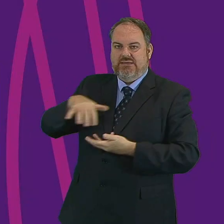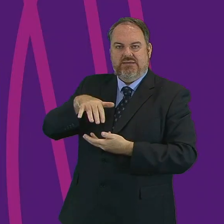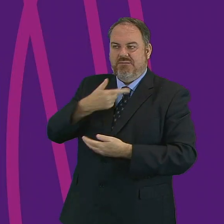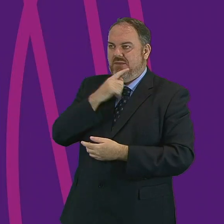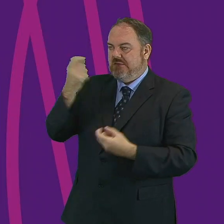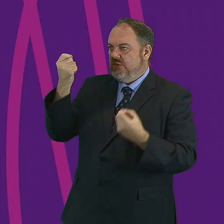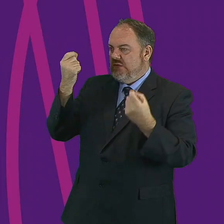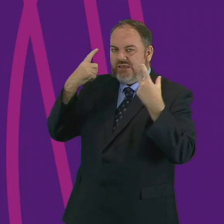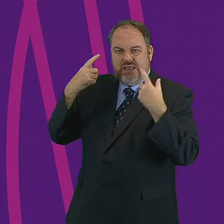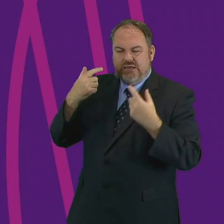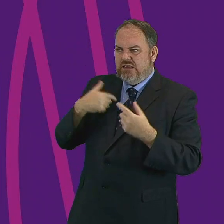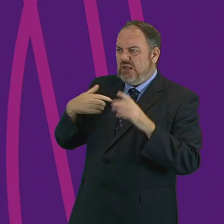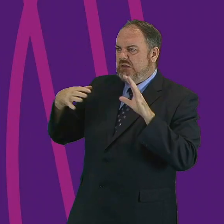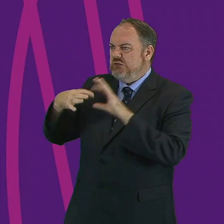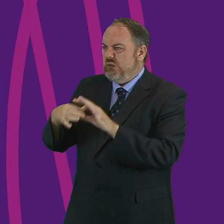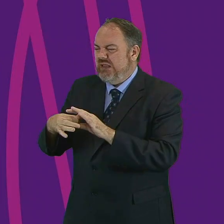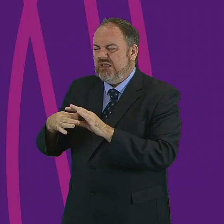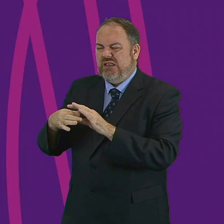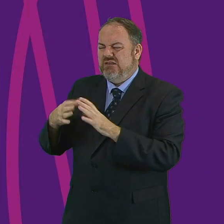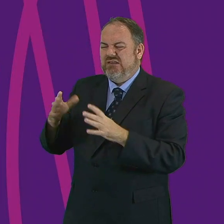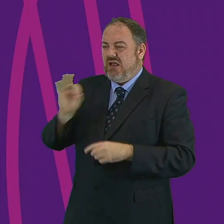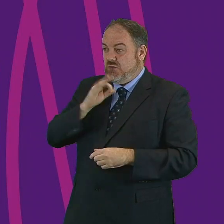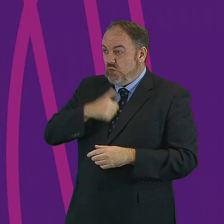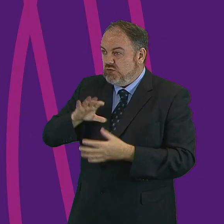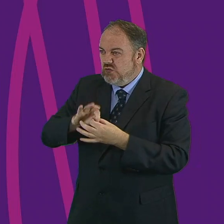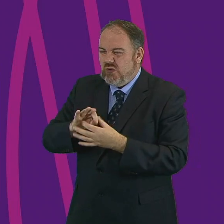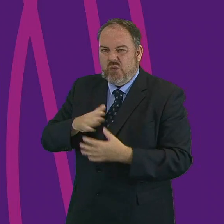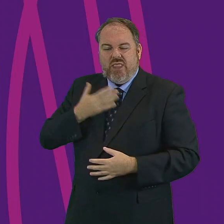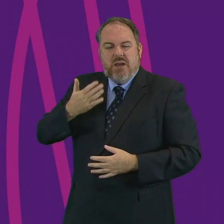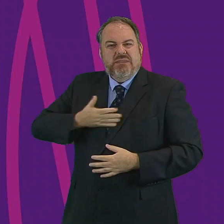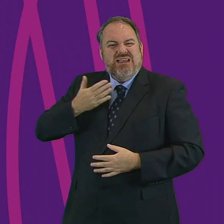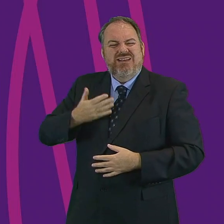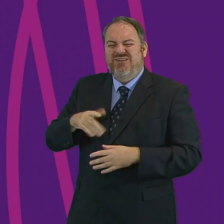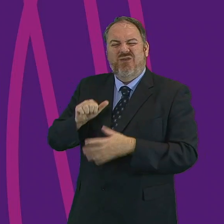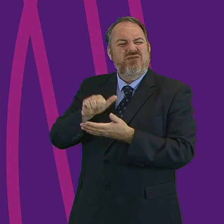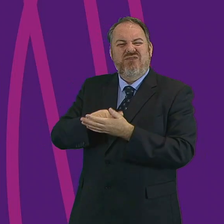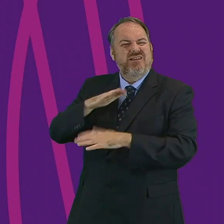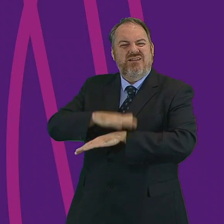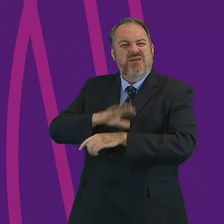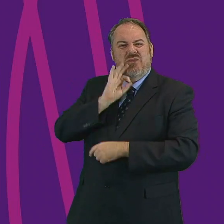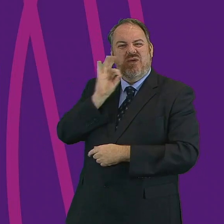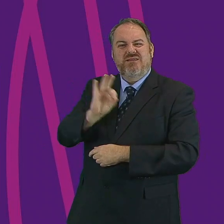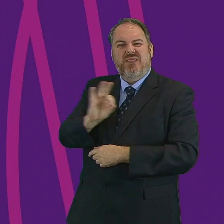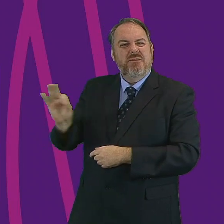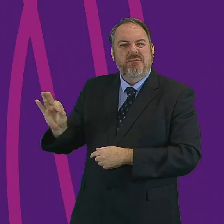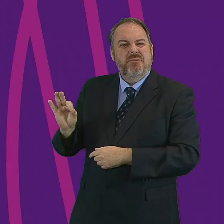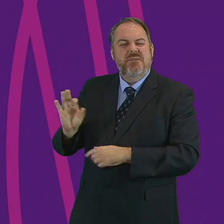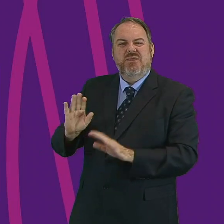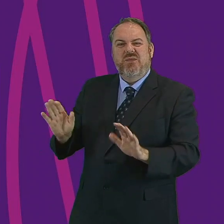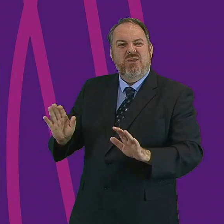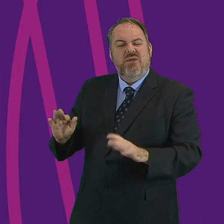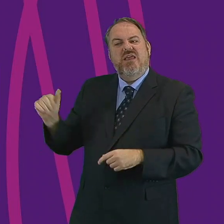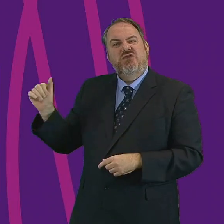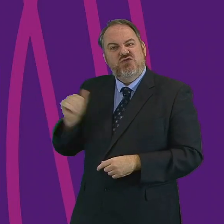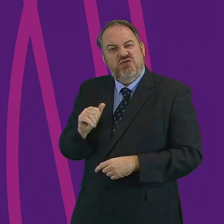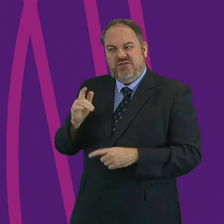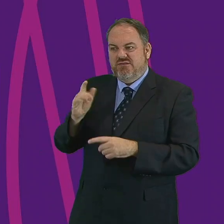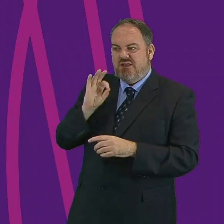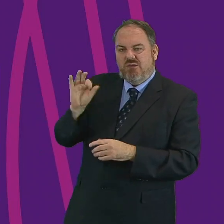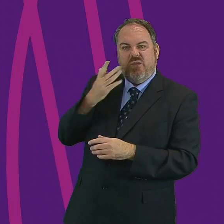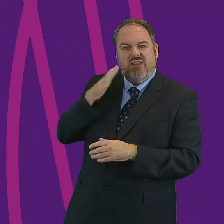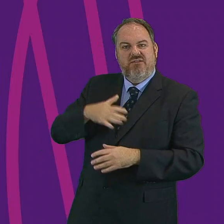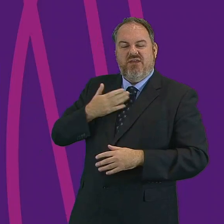asked about joining it at an unsuitable time when they are most traumatised, and this is often not revisited. But let's look at another area